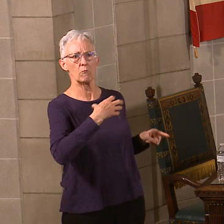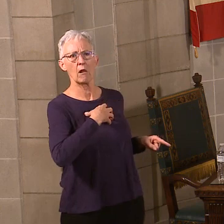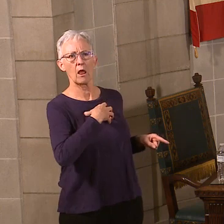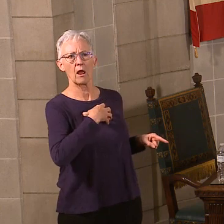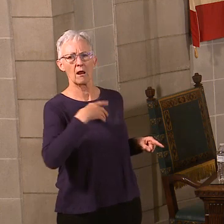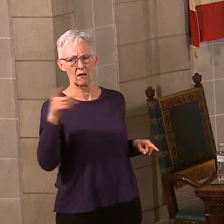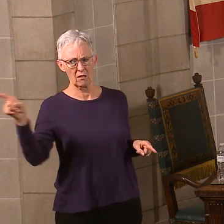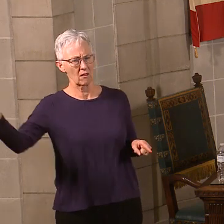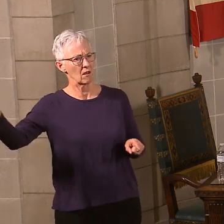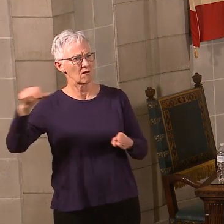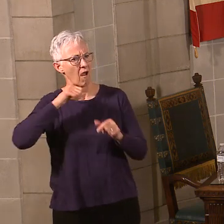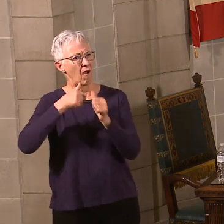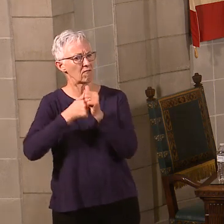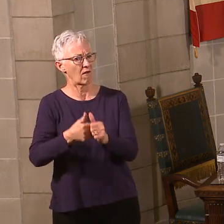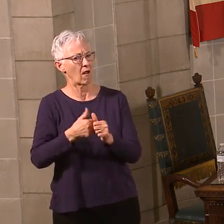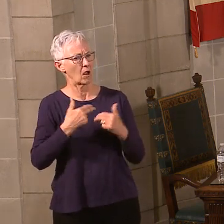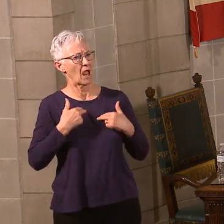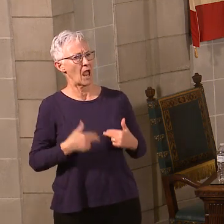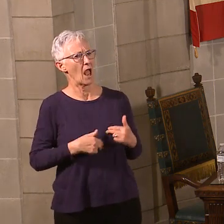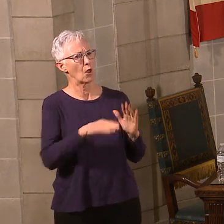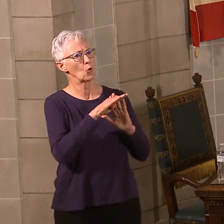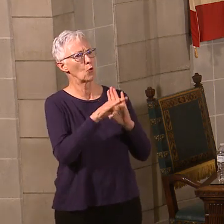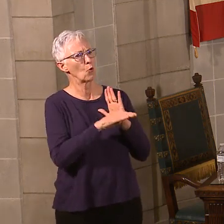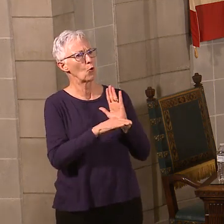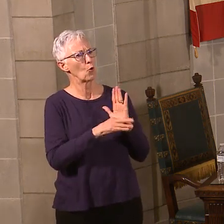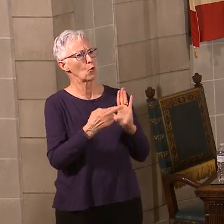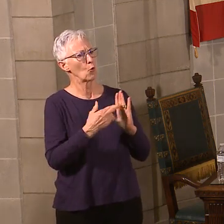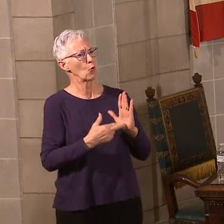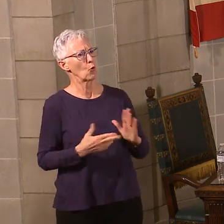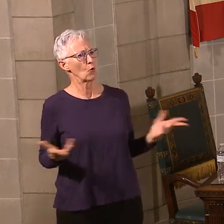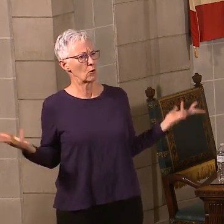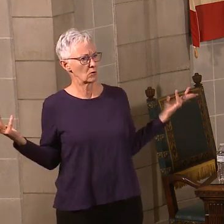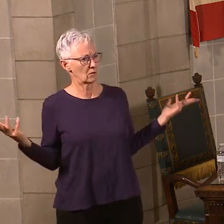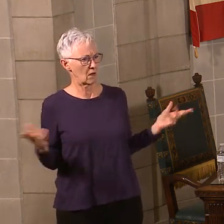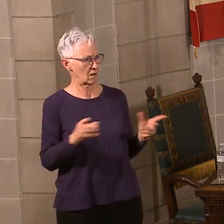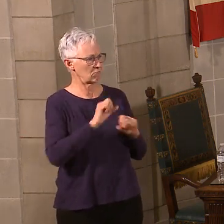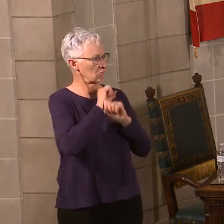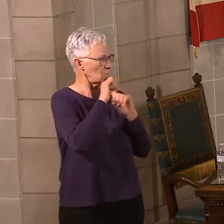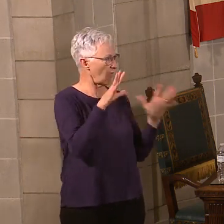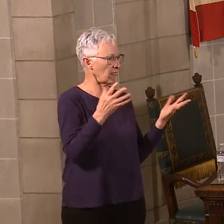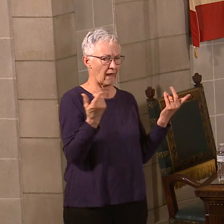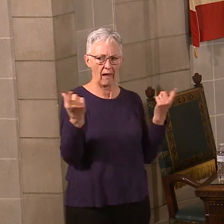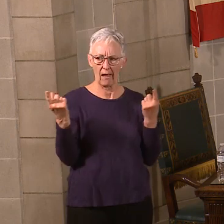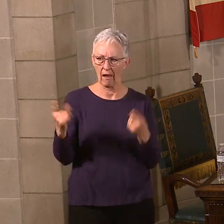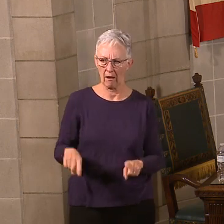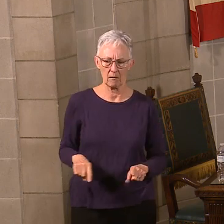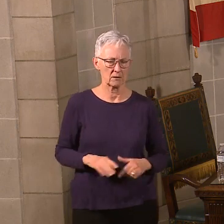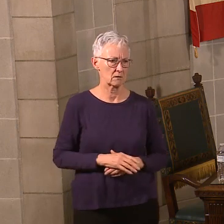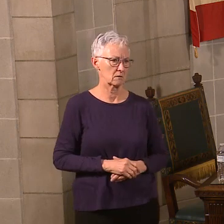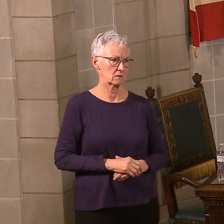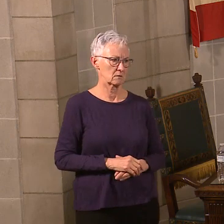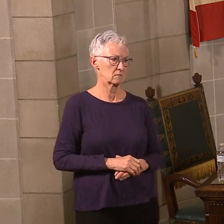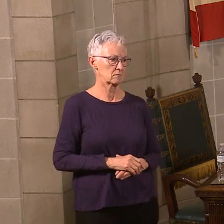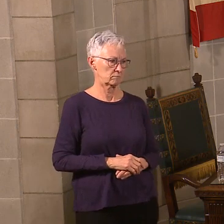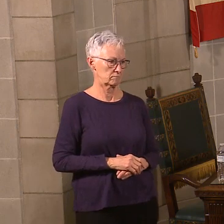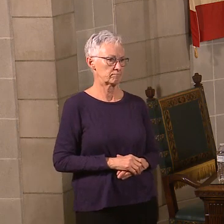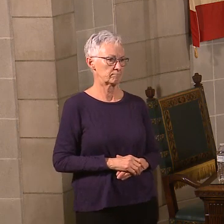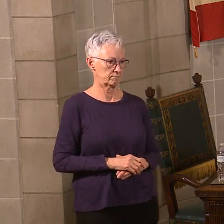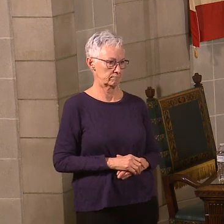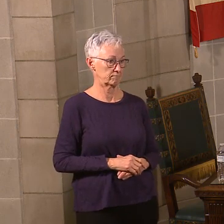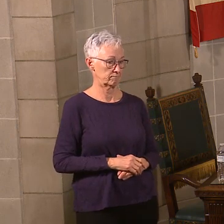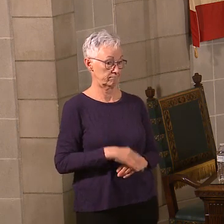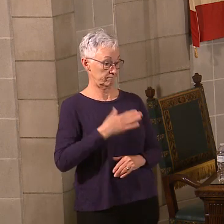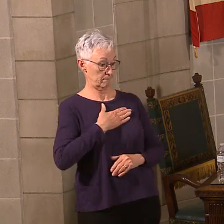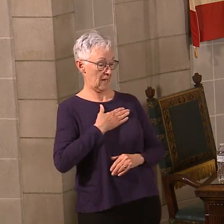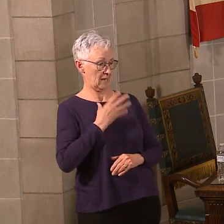Well, again, communication, the question was, we see people who are frustrated because they call in complaints, and some people still are not following the guidelines. I would say my